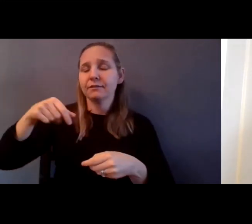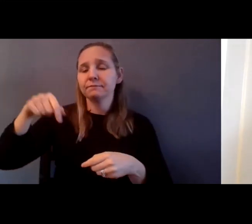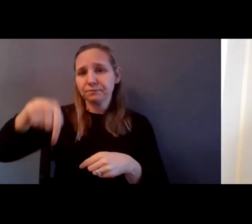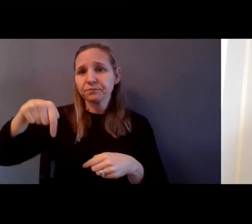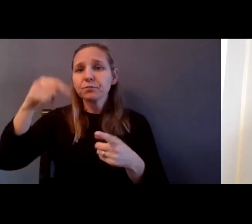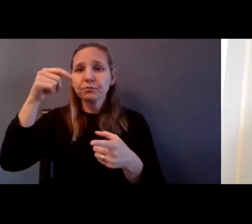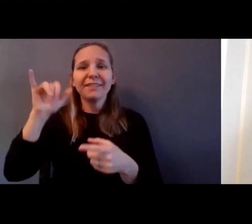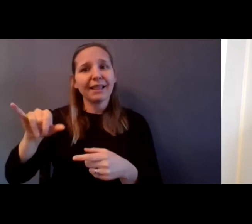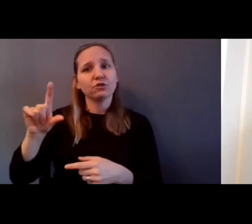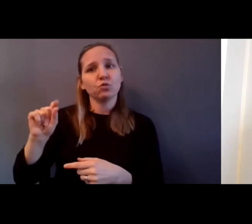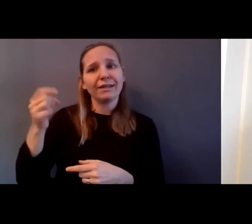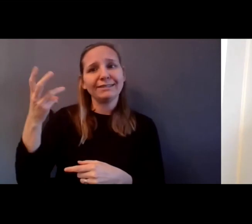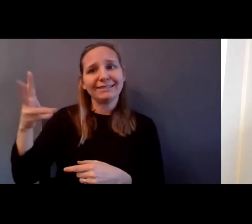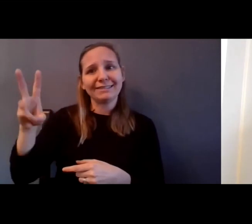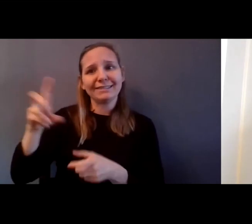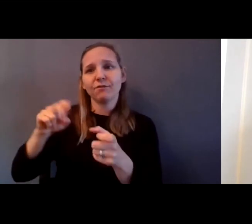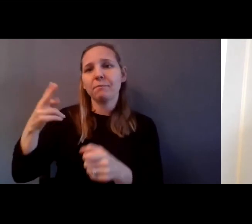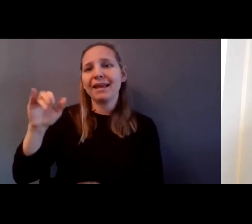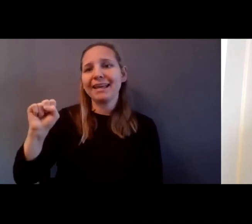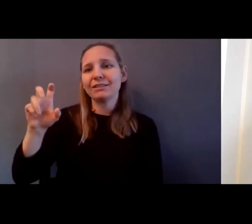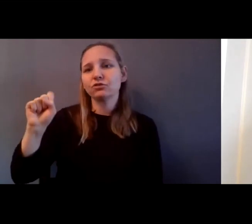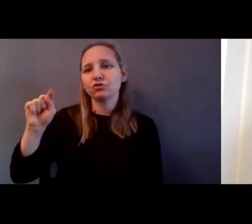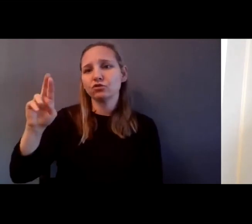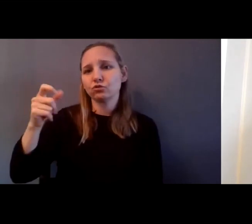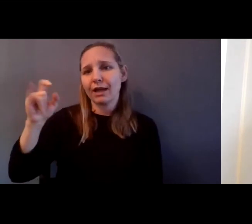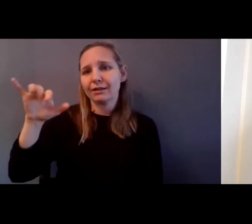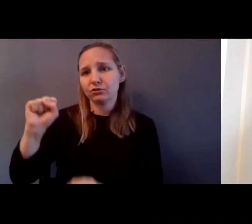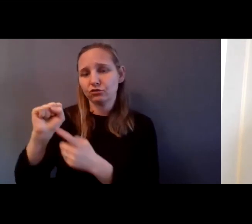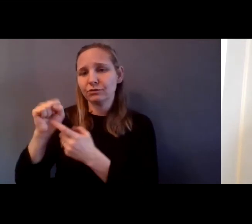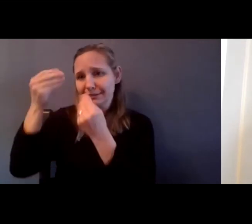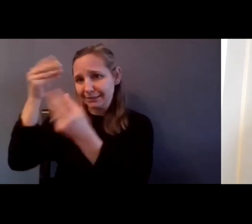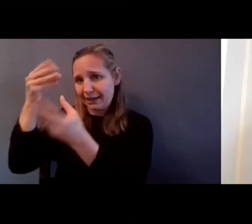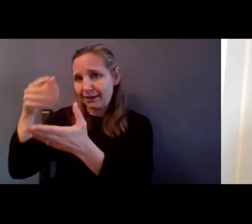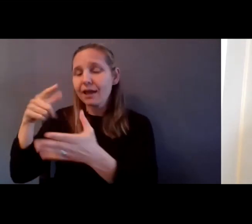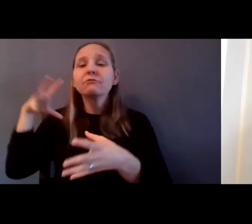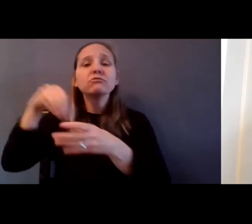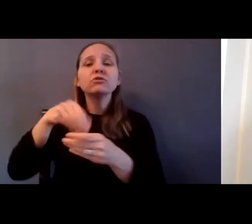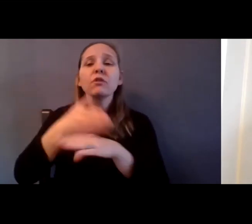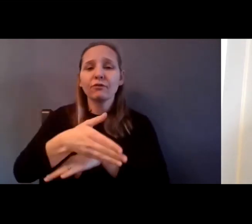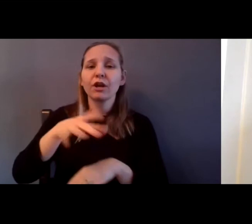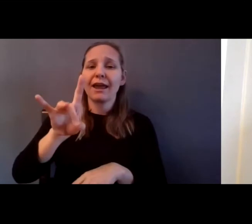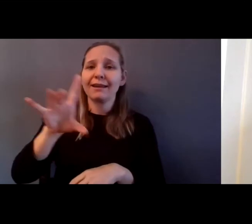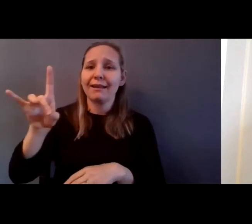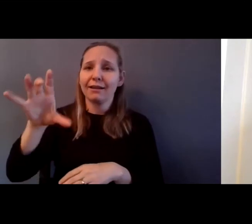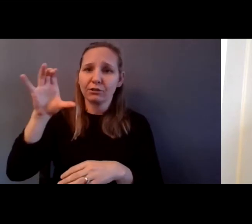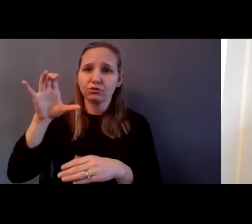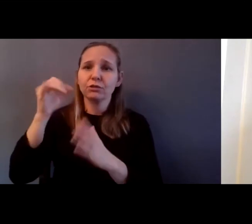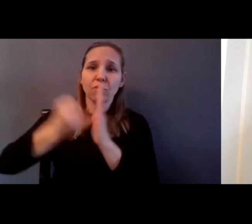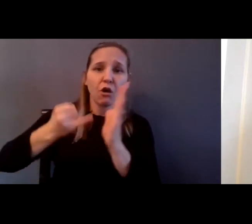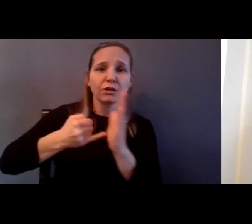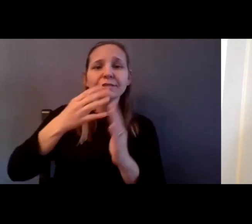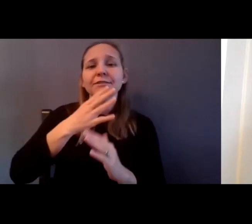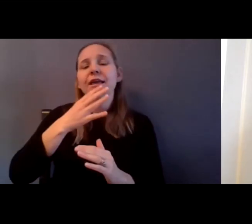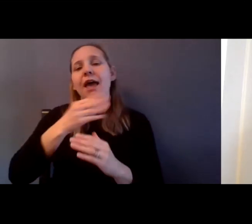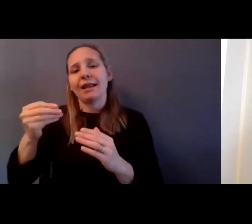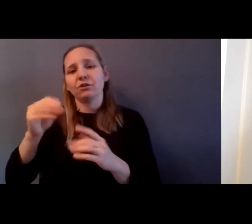2016 census data by Hills Strategies. That includes over 8,800 artists and over 35,000 cultural workers. In